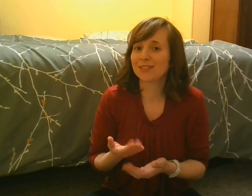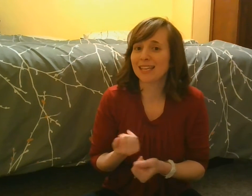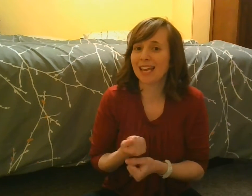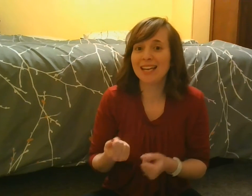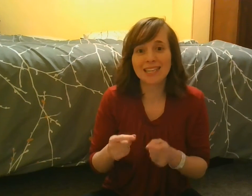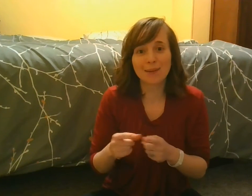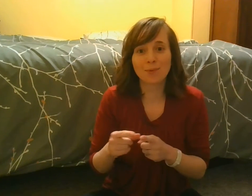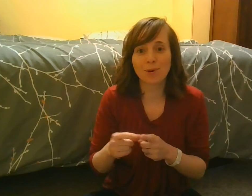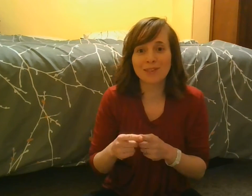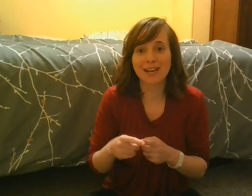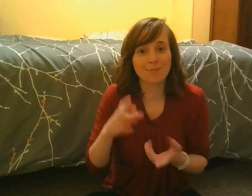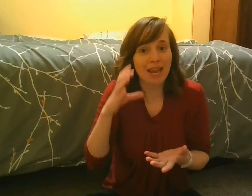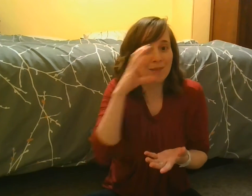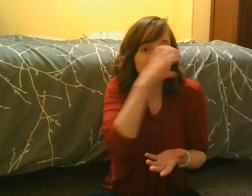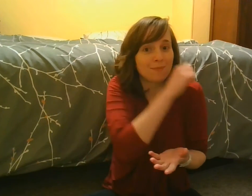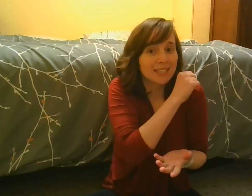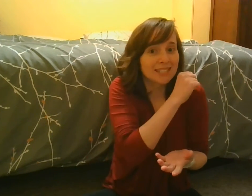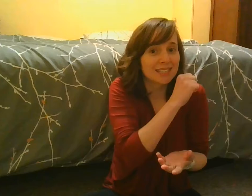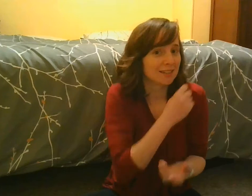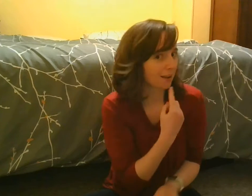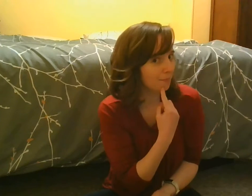like any type of word that I may have missed,